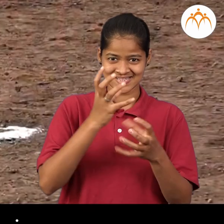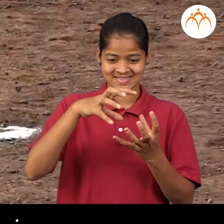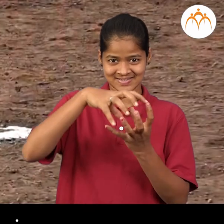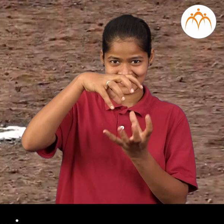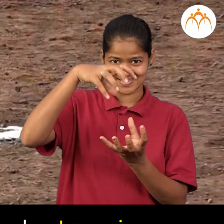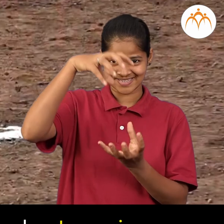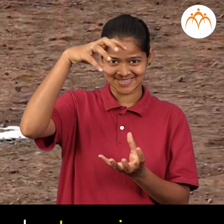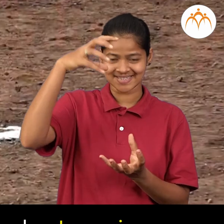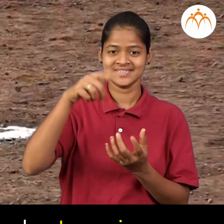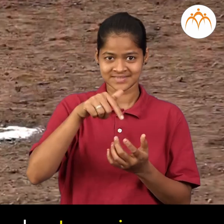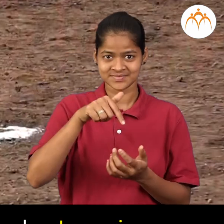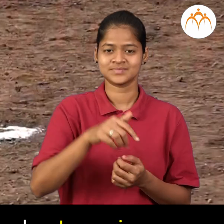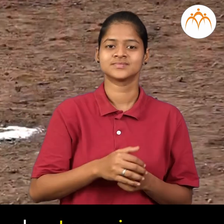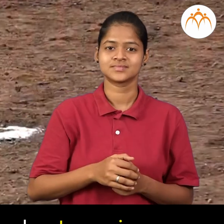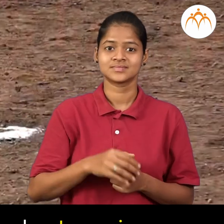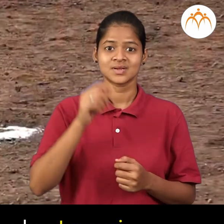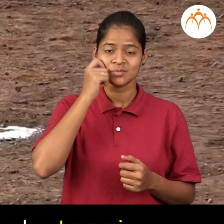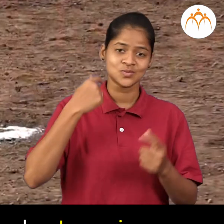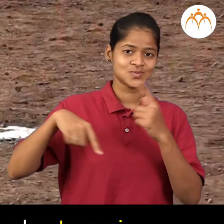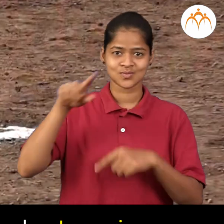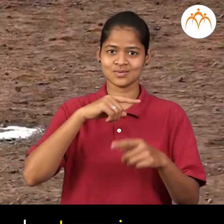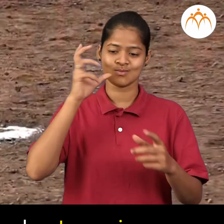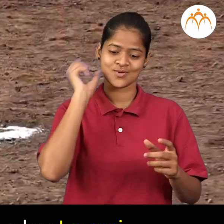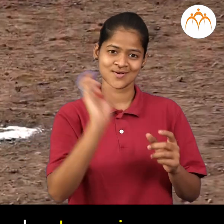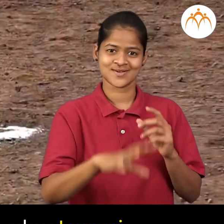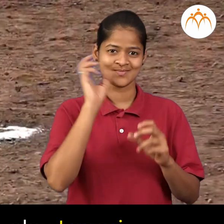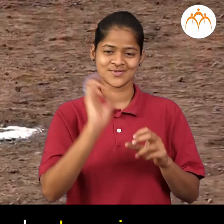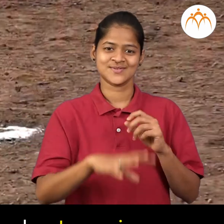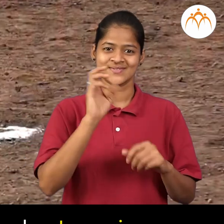Lagori. Children like to play lagori.